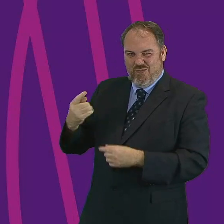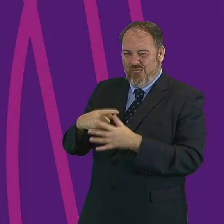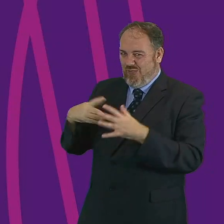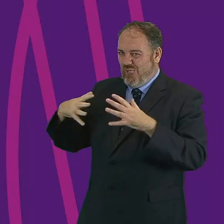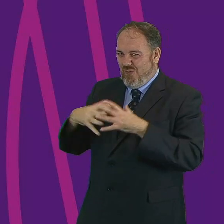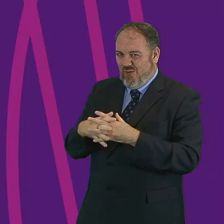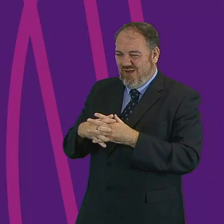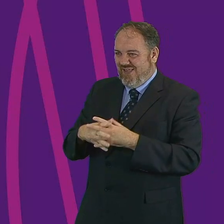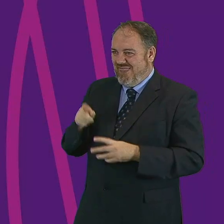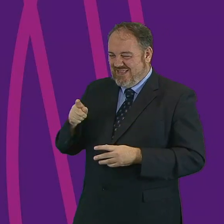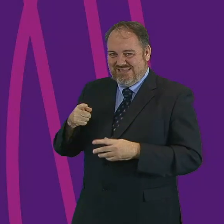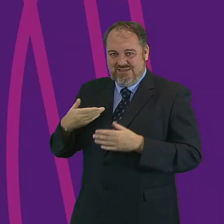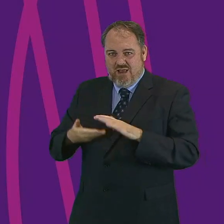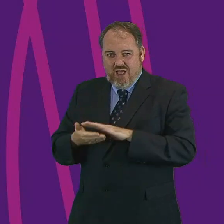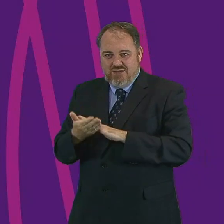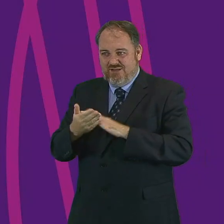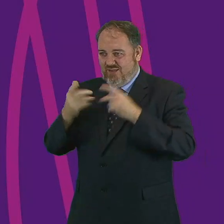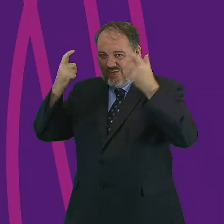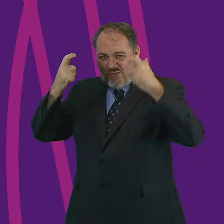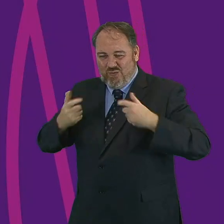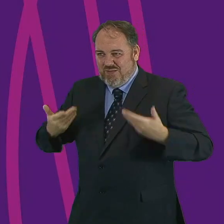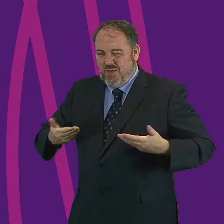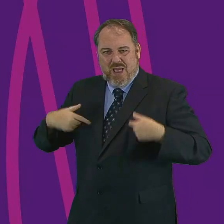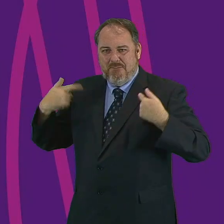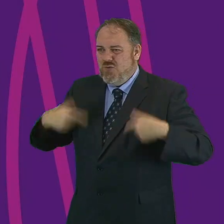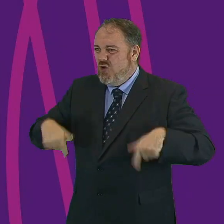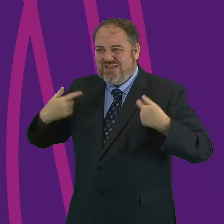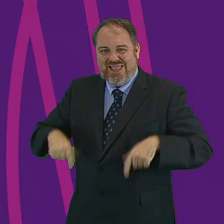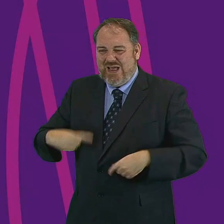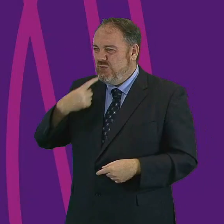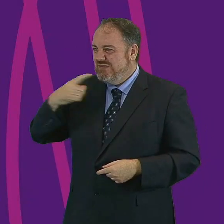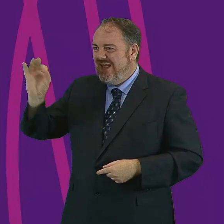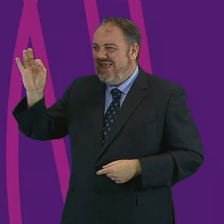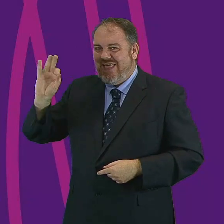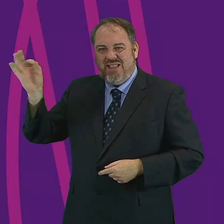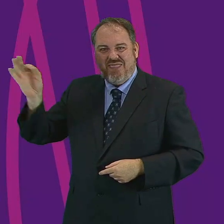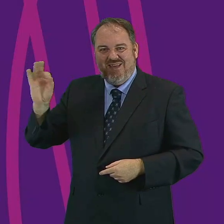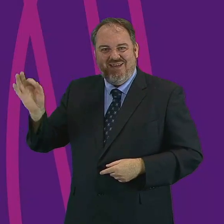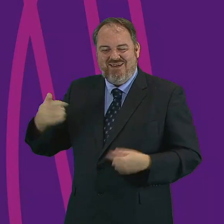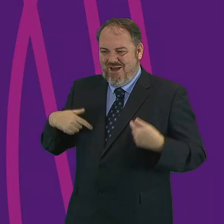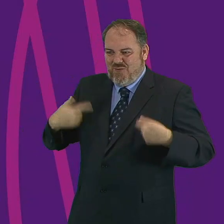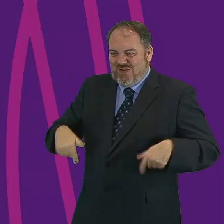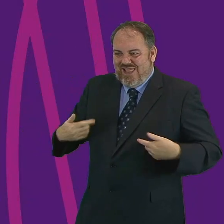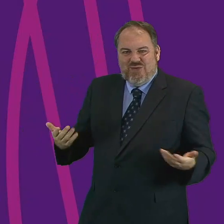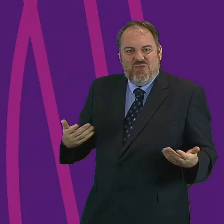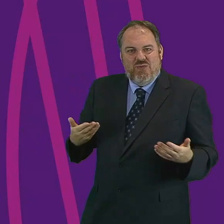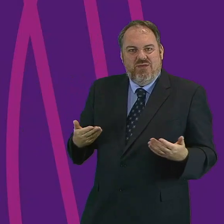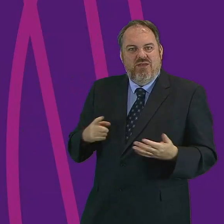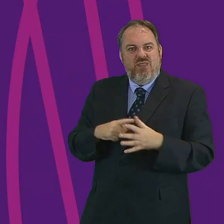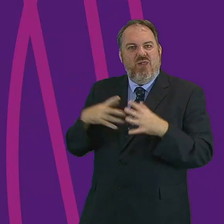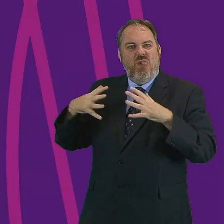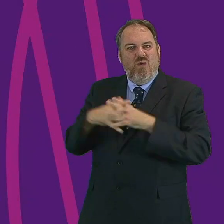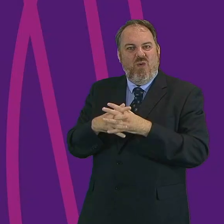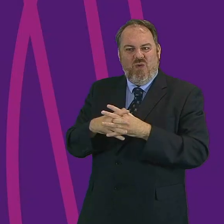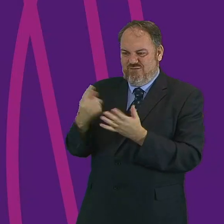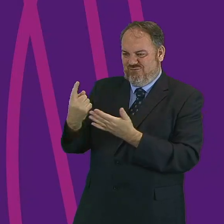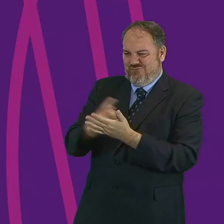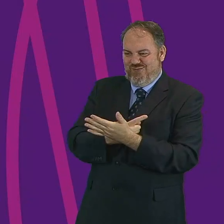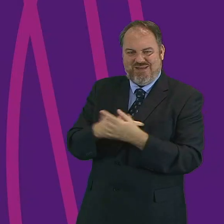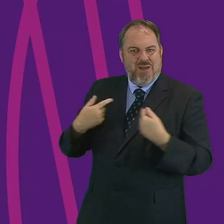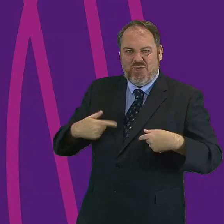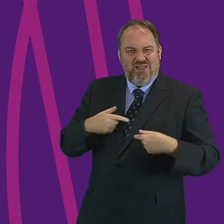were the victims of a malicious prosecution by the Crown Office, something unprecedented in recent Scottish legal history. Already they have